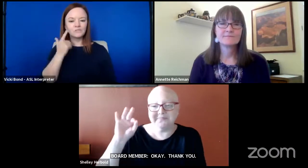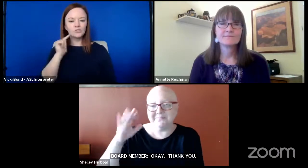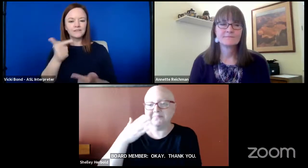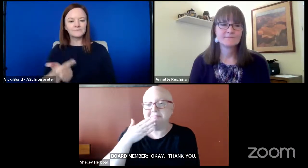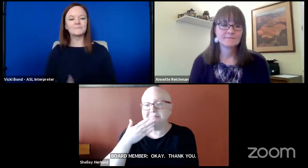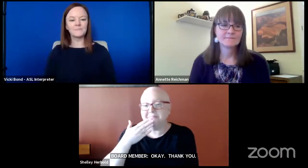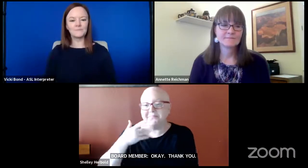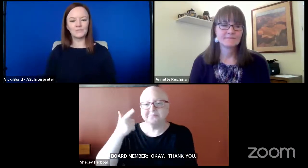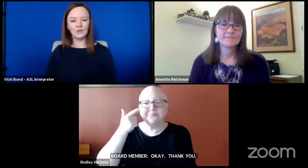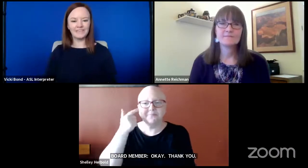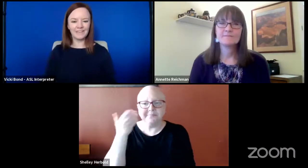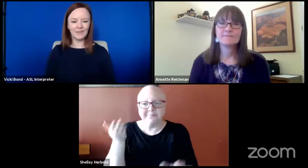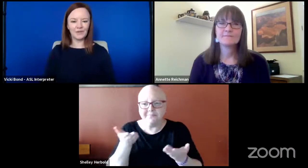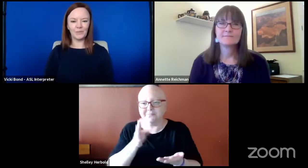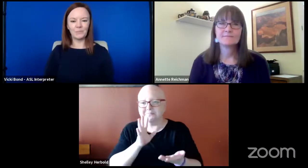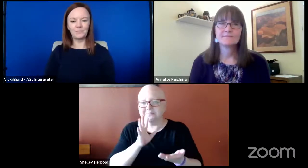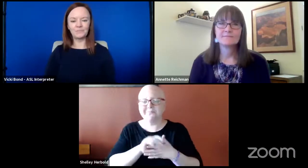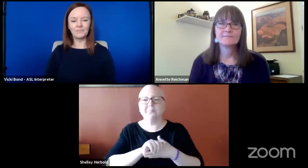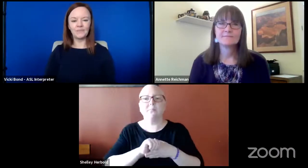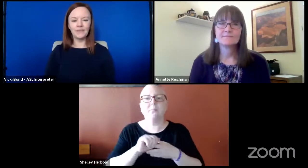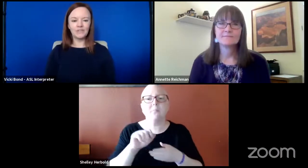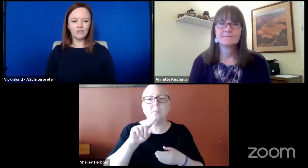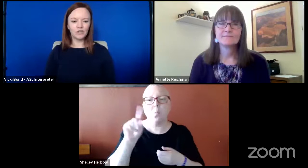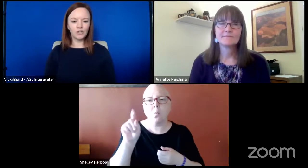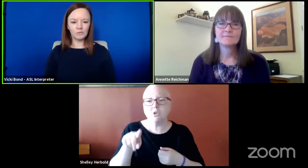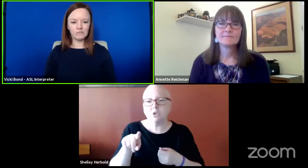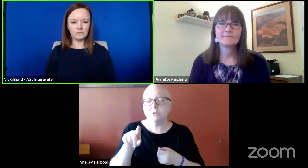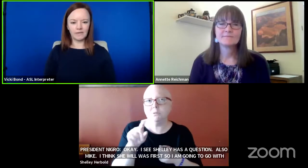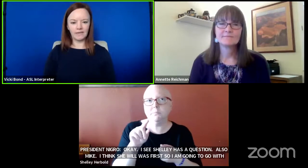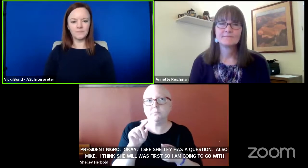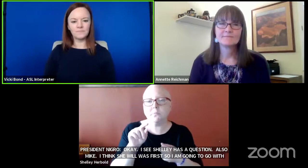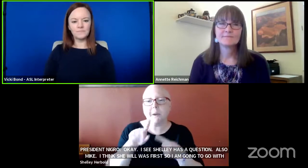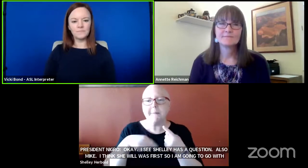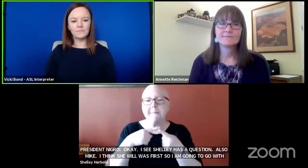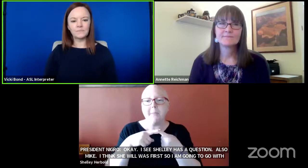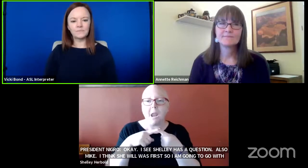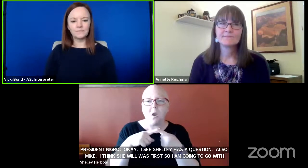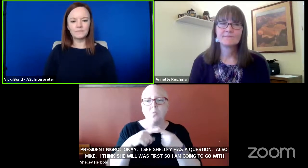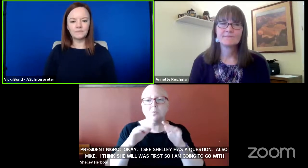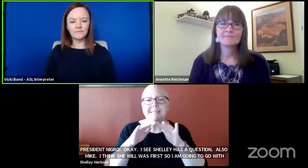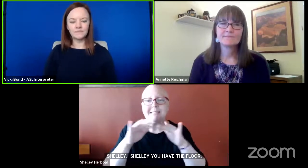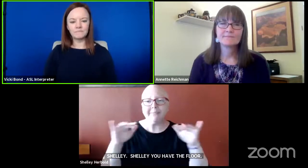floor. Great, thank you. Shelley Herbold speaking.